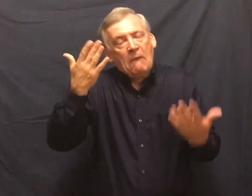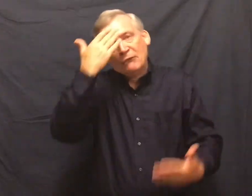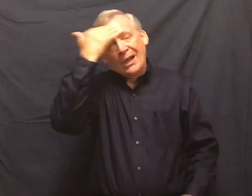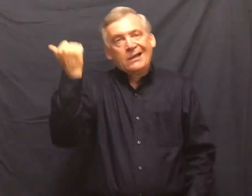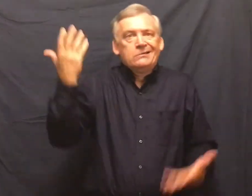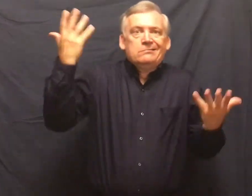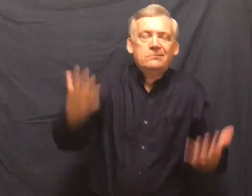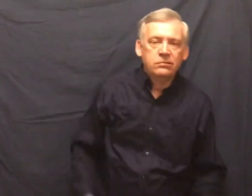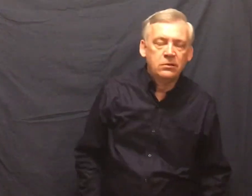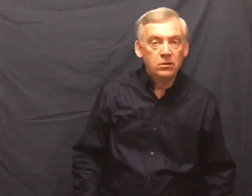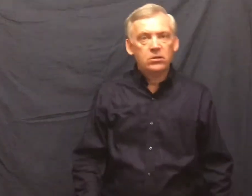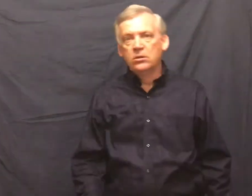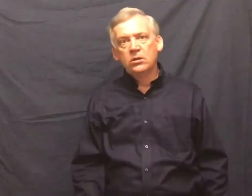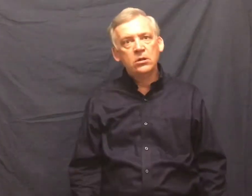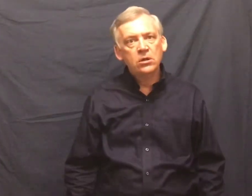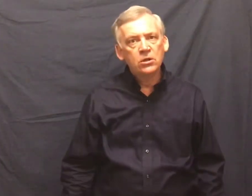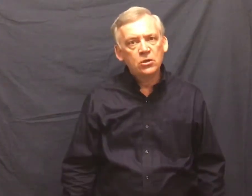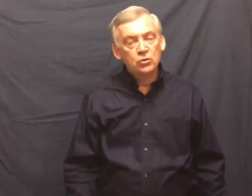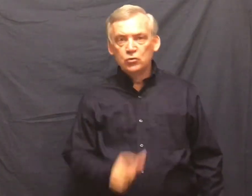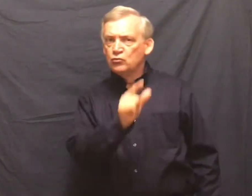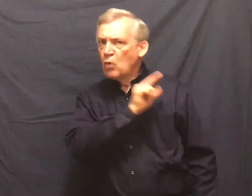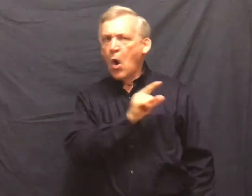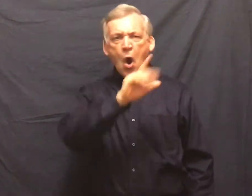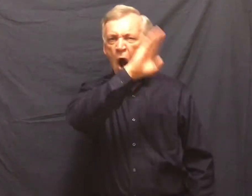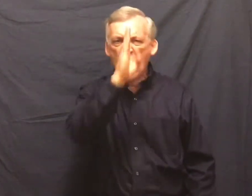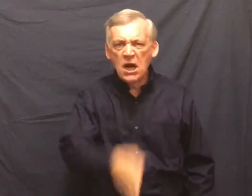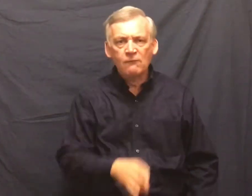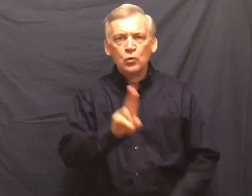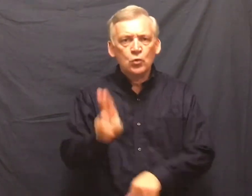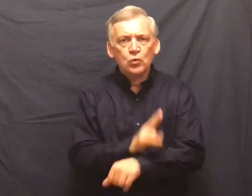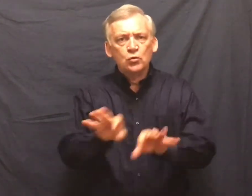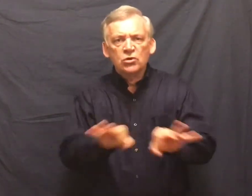But he ain't never raised his hand to me with a stick.